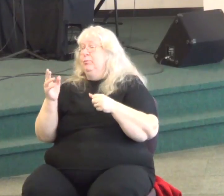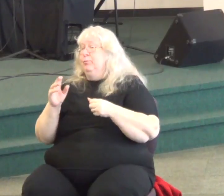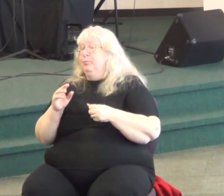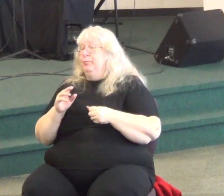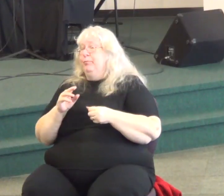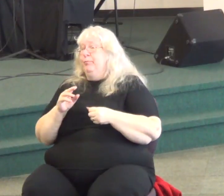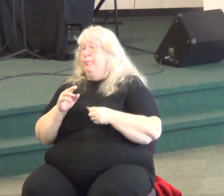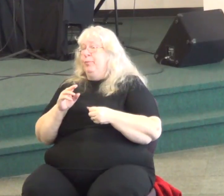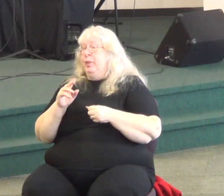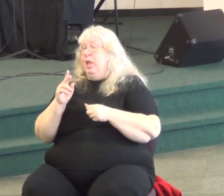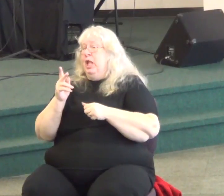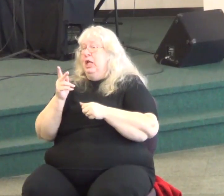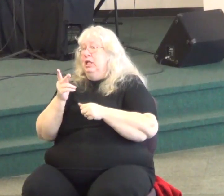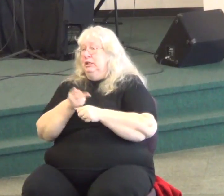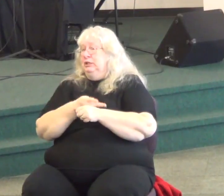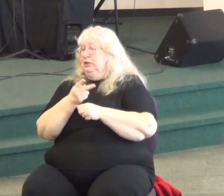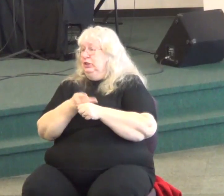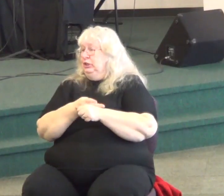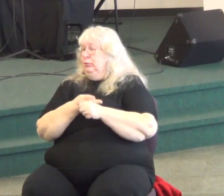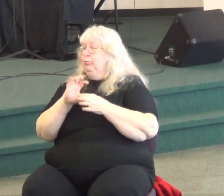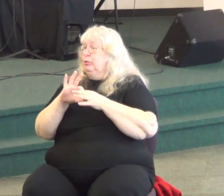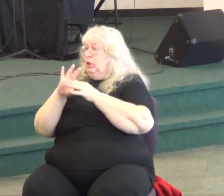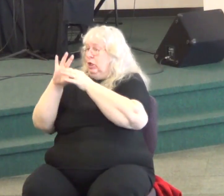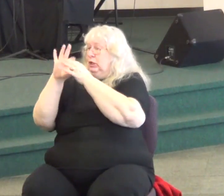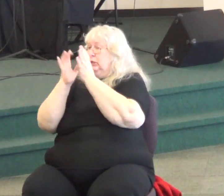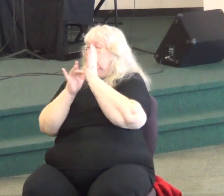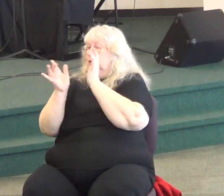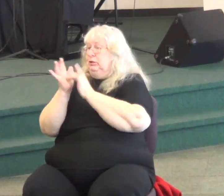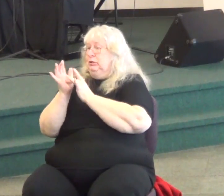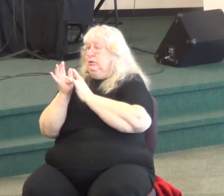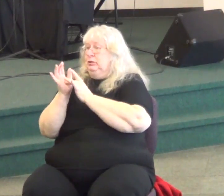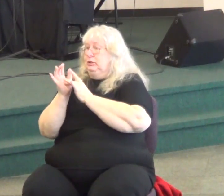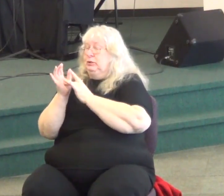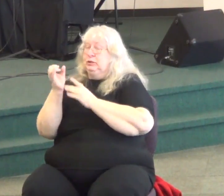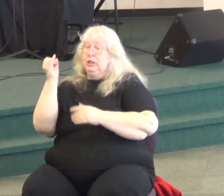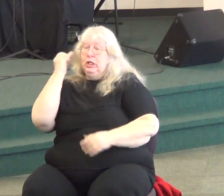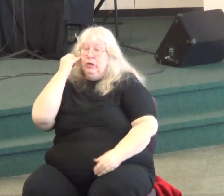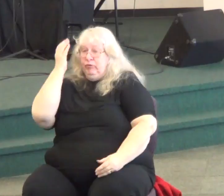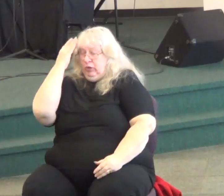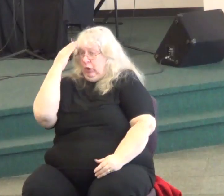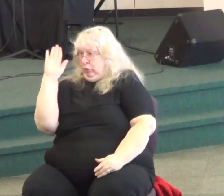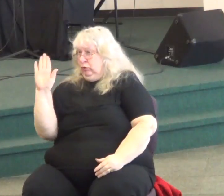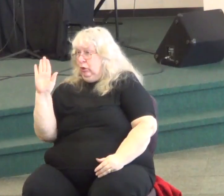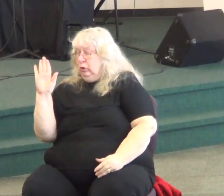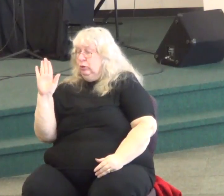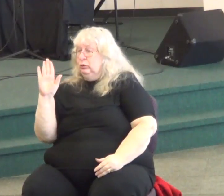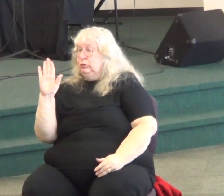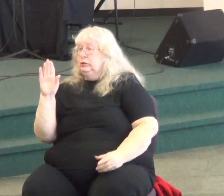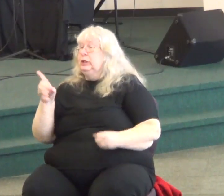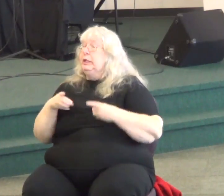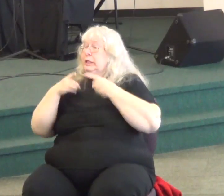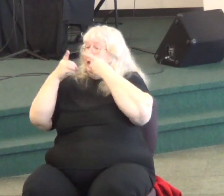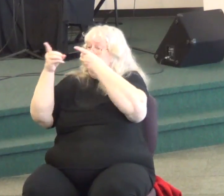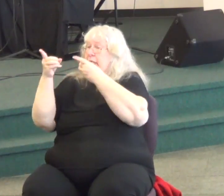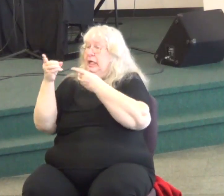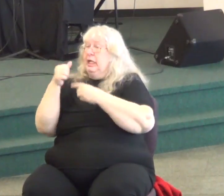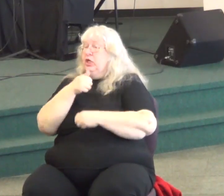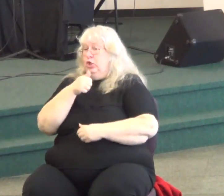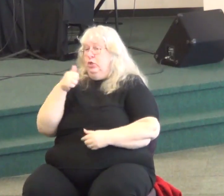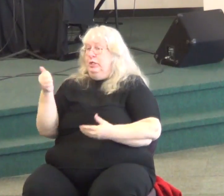And if you're not sure, just rededicate yourself. You know what? You only need to be saved once.